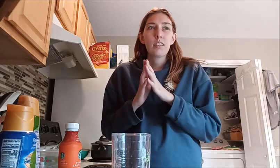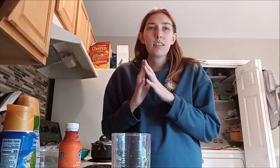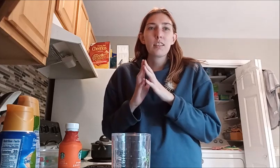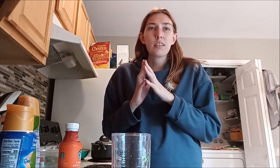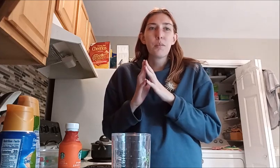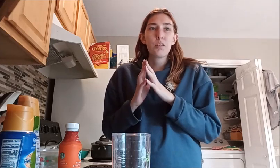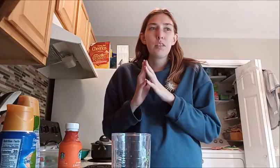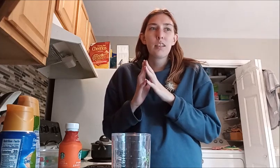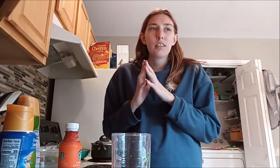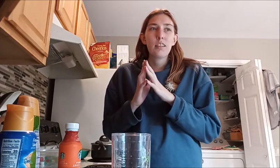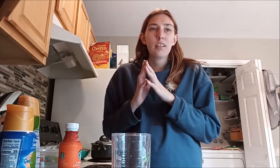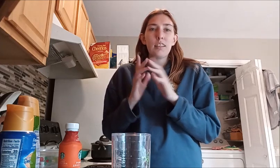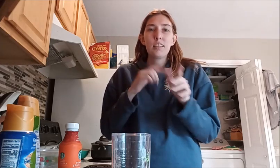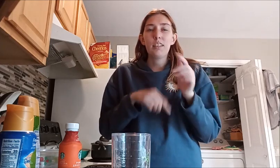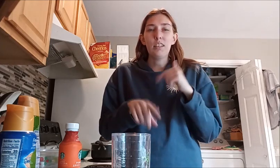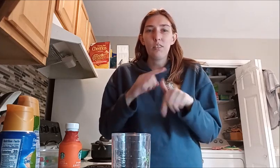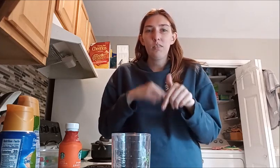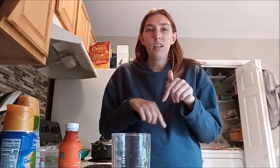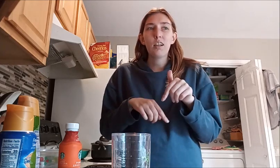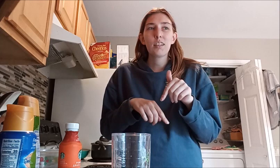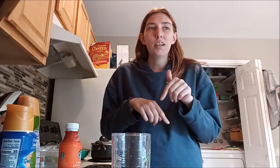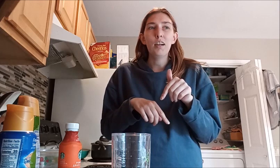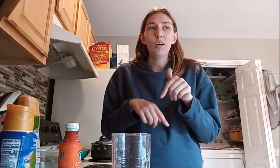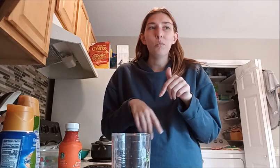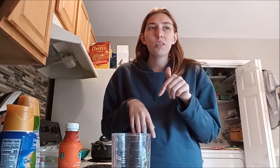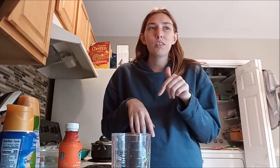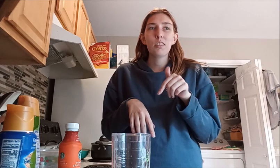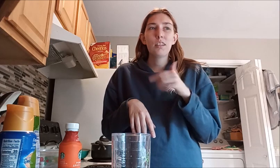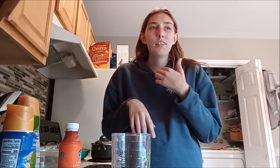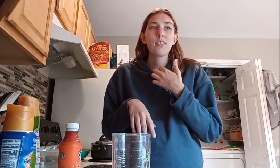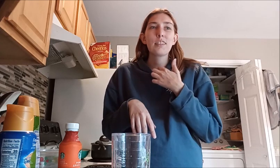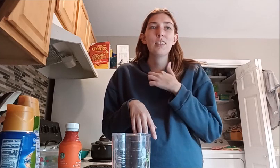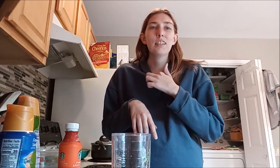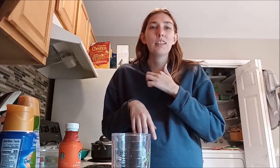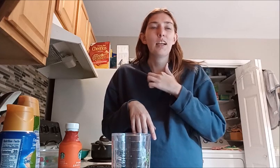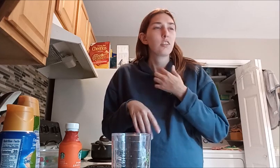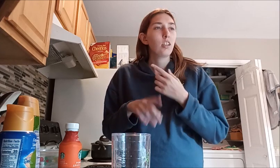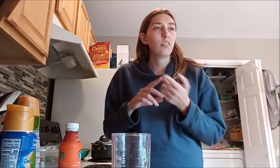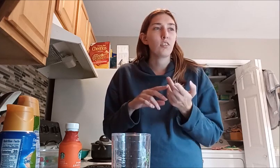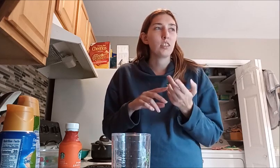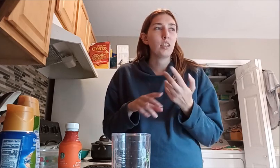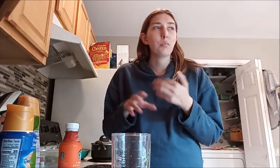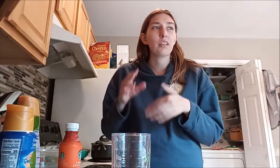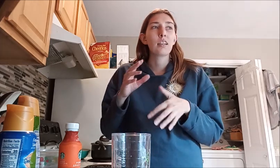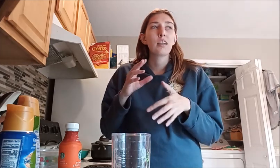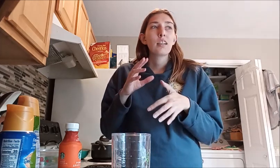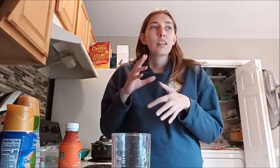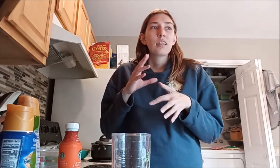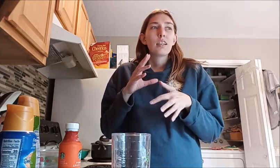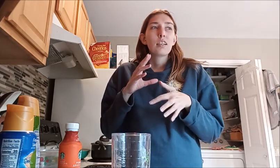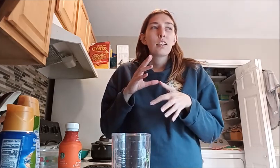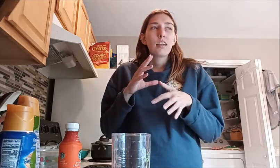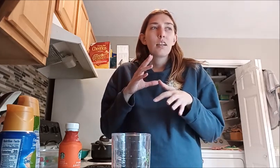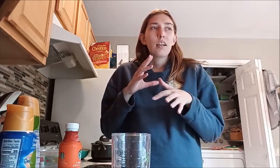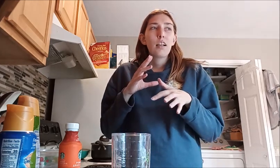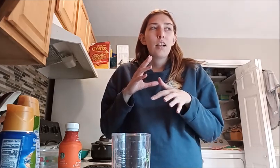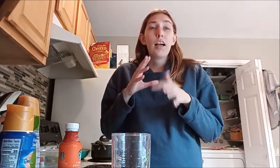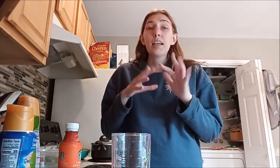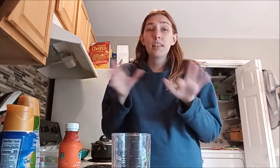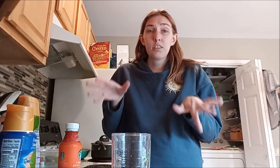like, especially with, like I said in a different vlog, recently, actually not even recently, but, like, I get they're